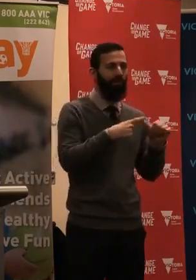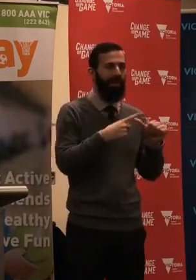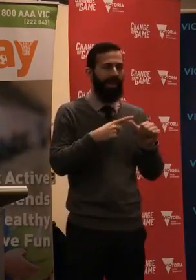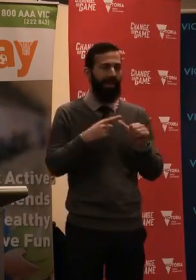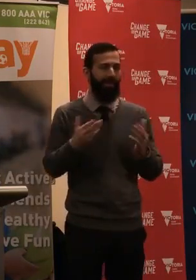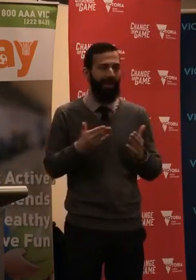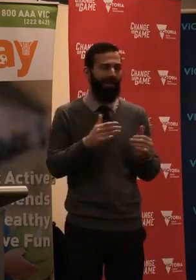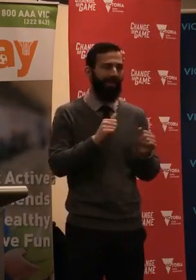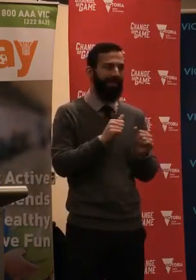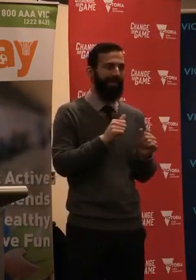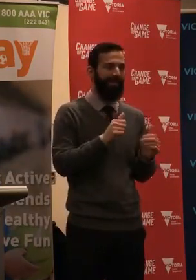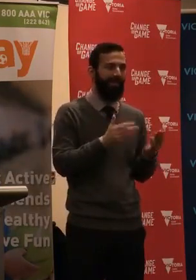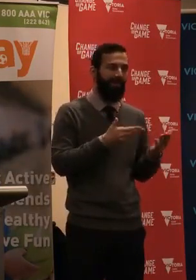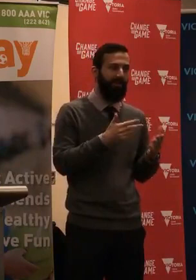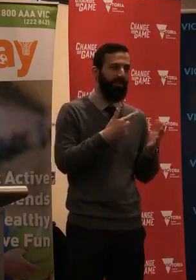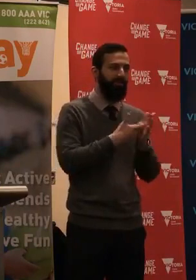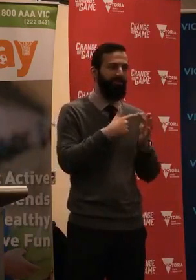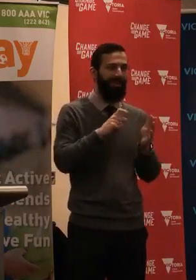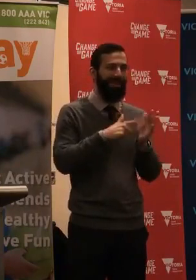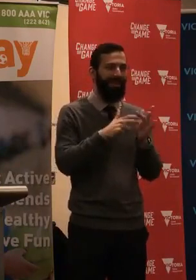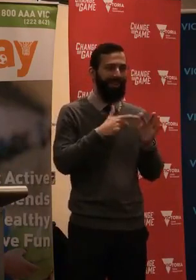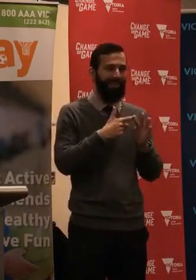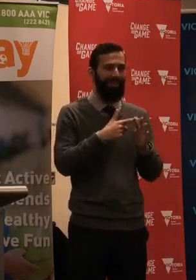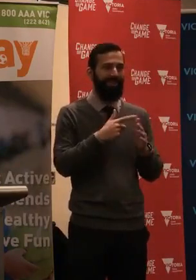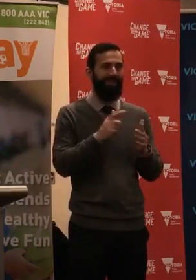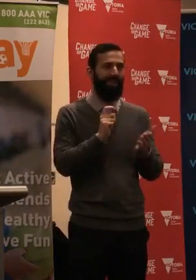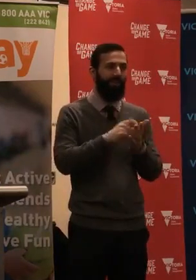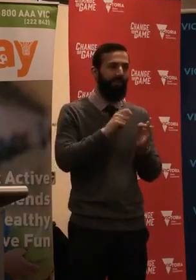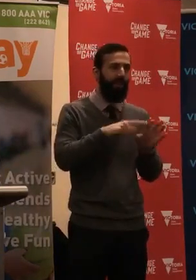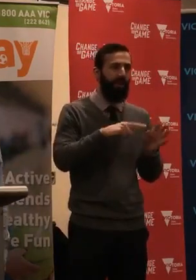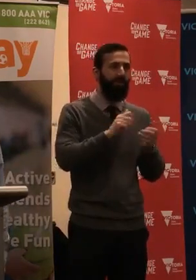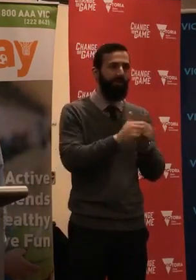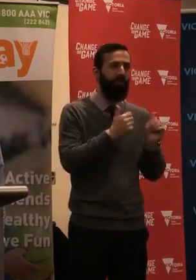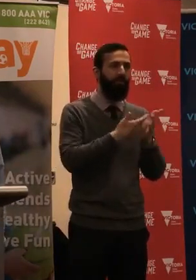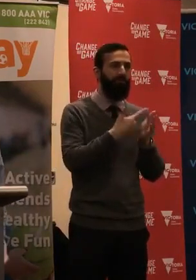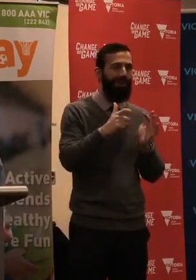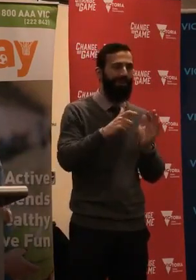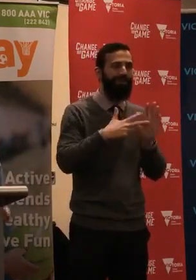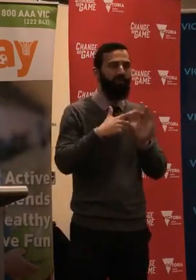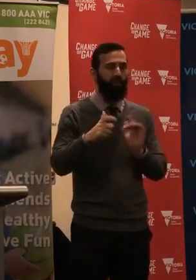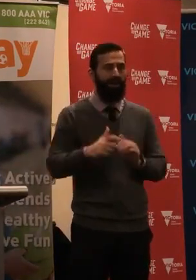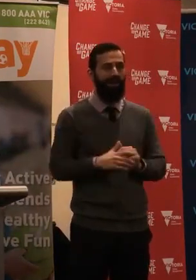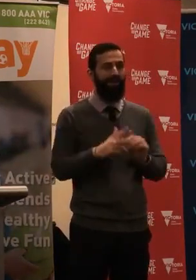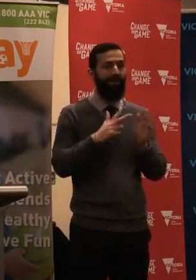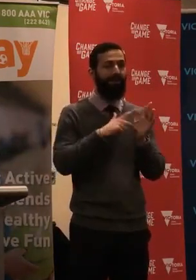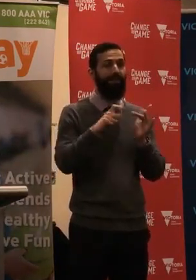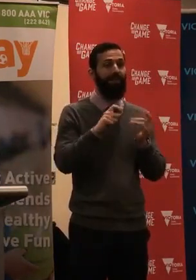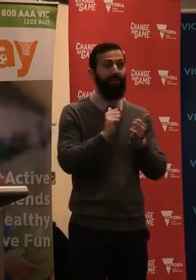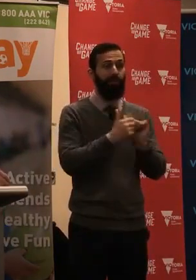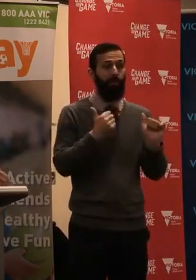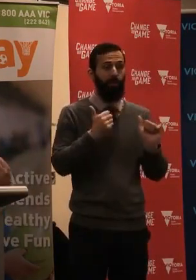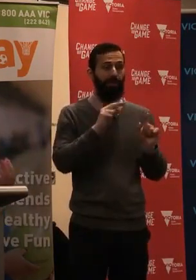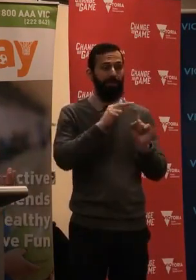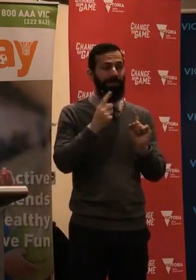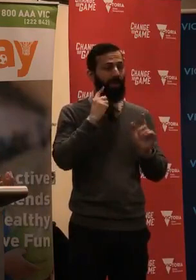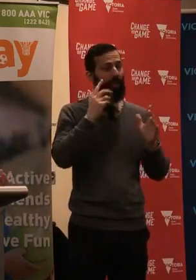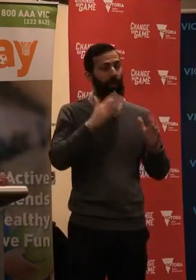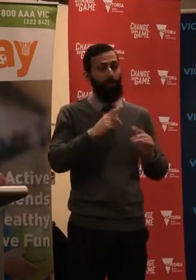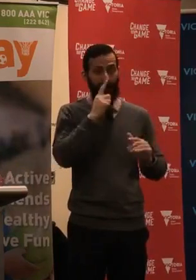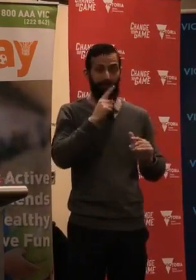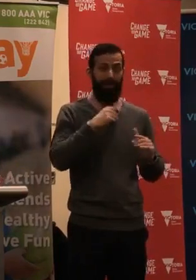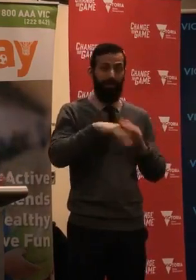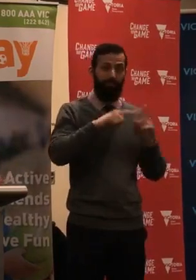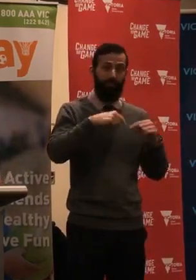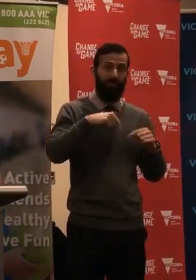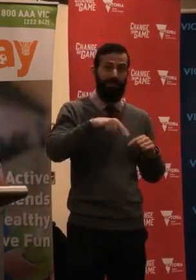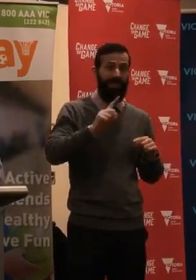excellent service that Reclink operate, funded by Sport and Recreation Victoria. And from VicSport's perspective, I think a lot of the people in the room